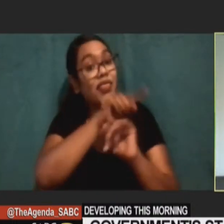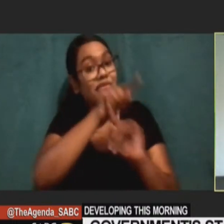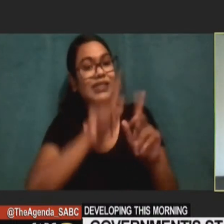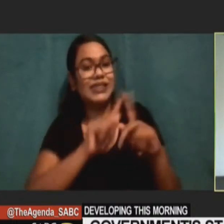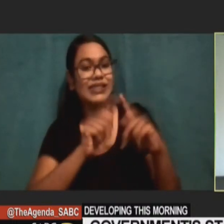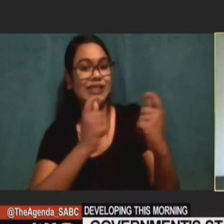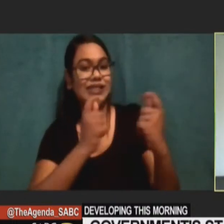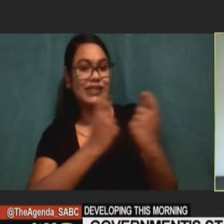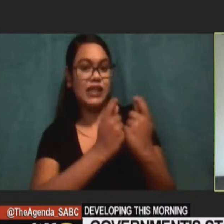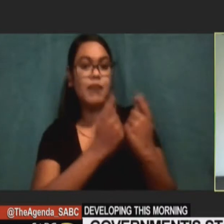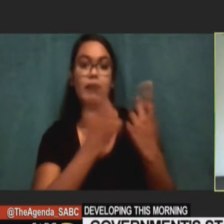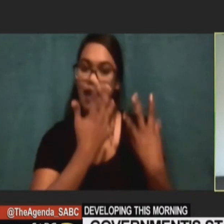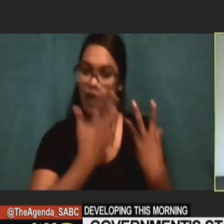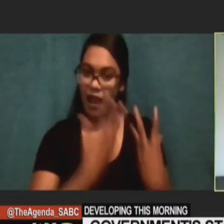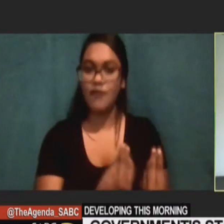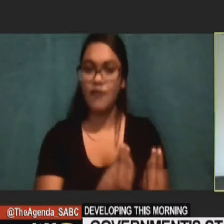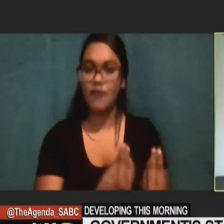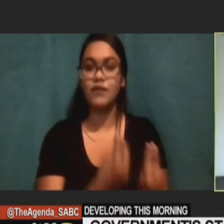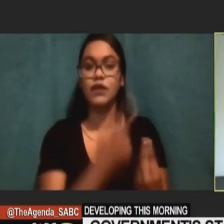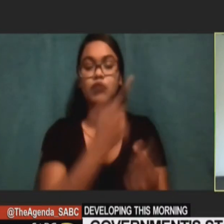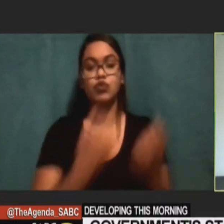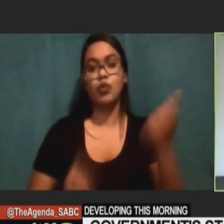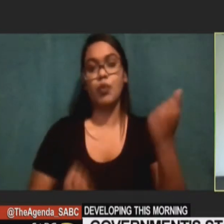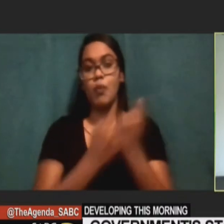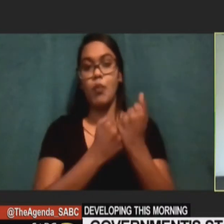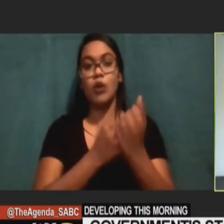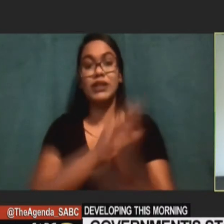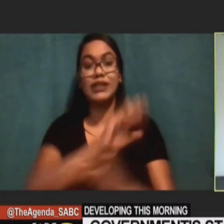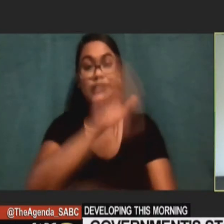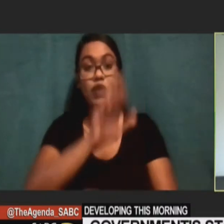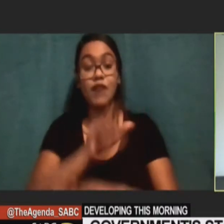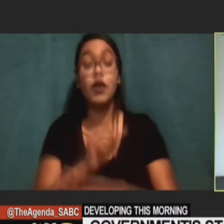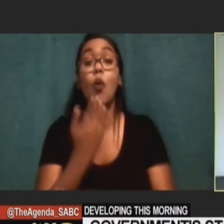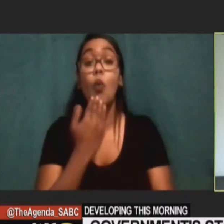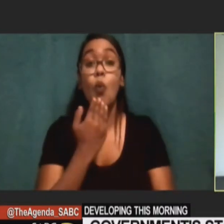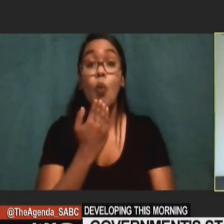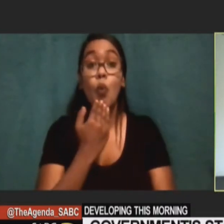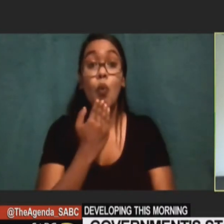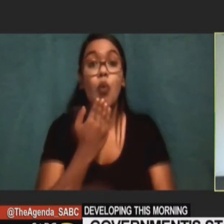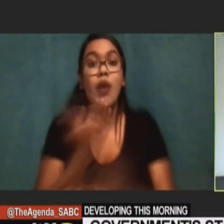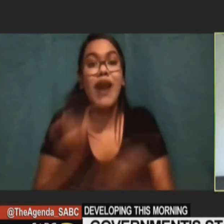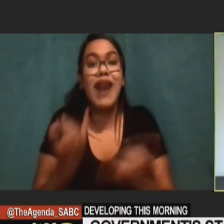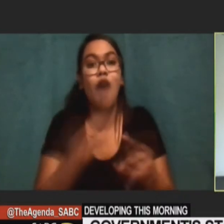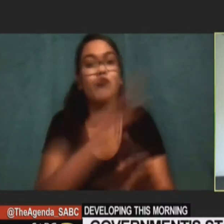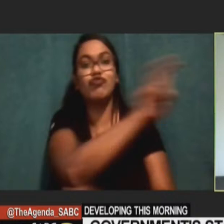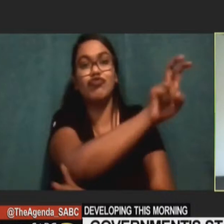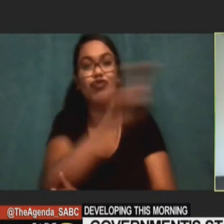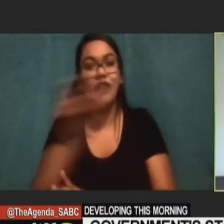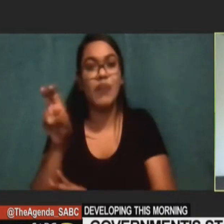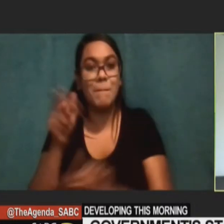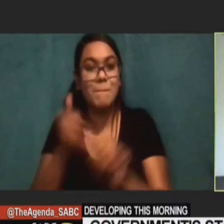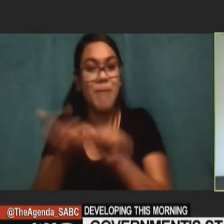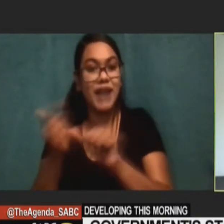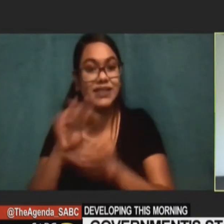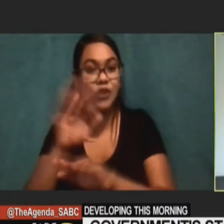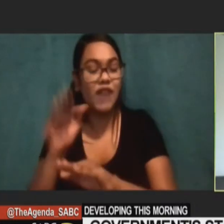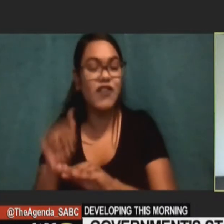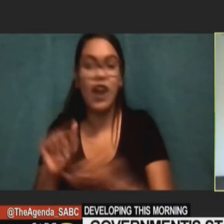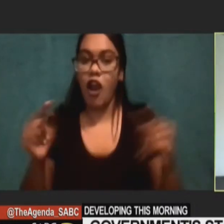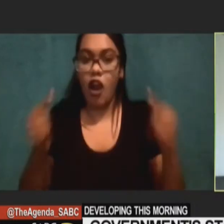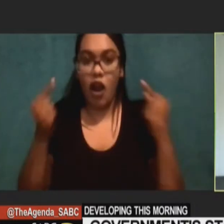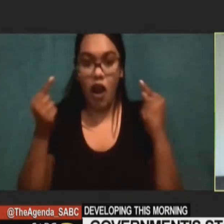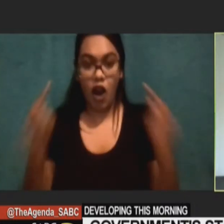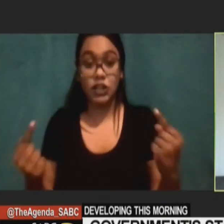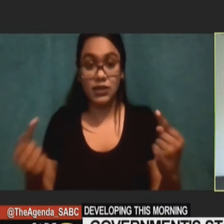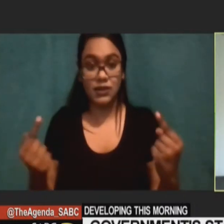Merola Embassies, to assist South Africans who are stranded and render the necessary consular services.